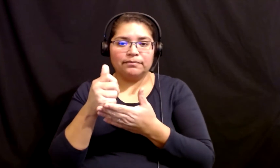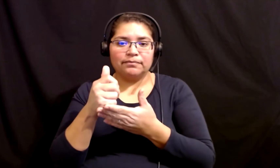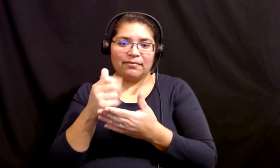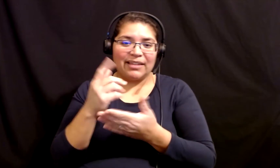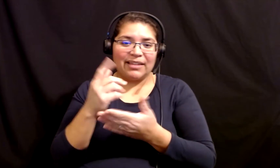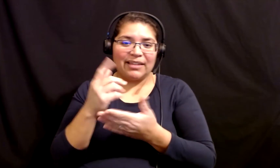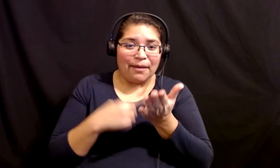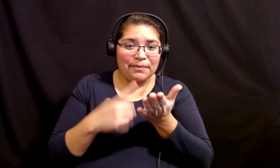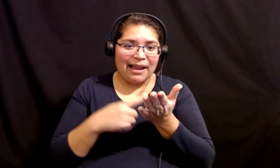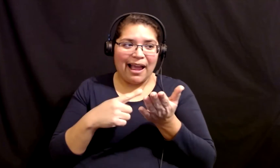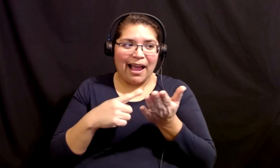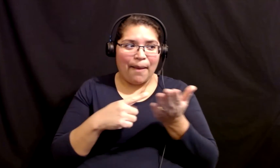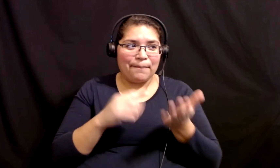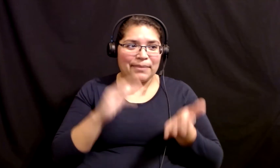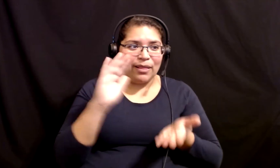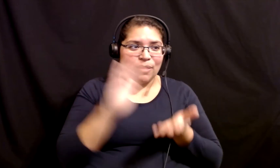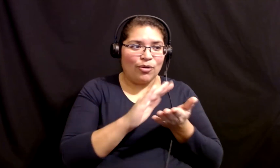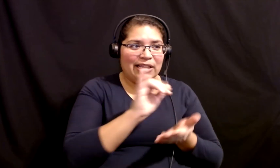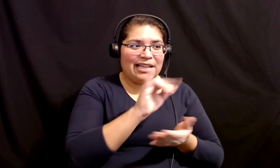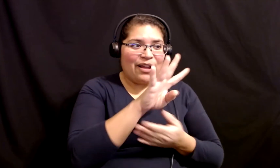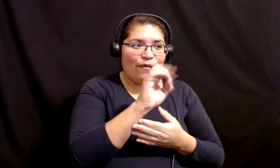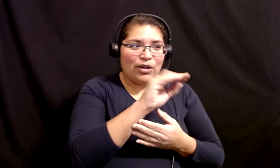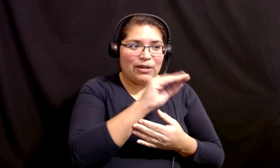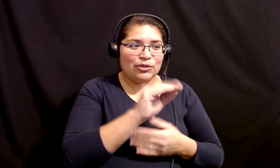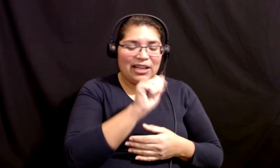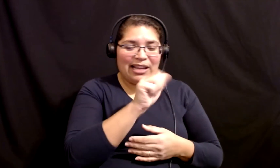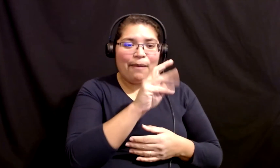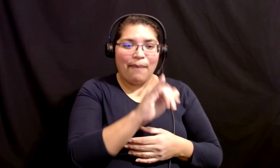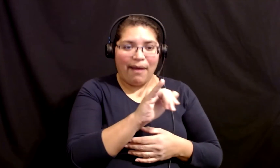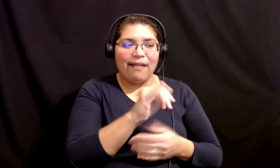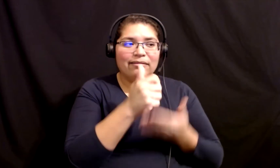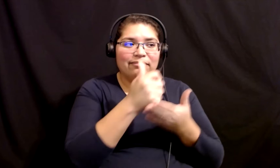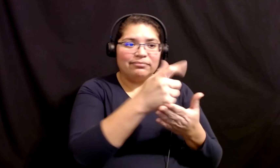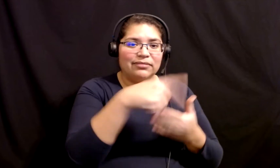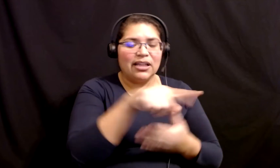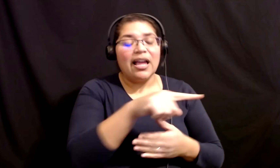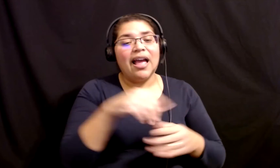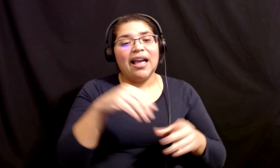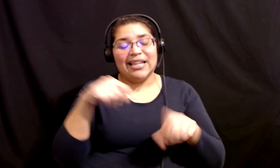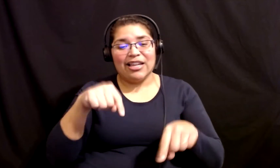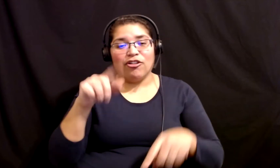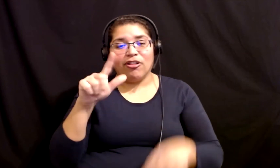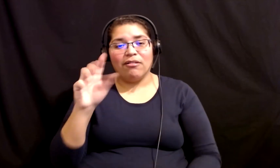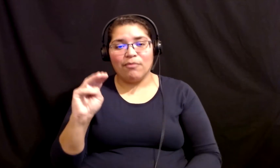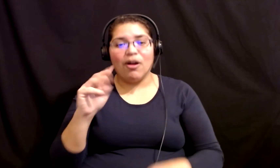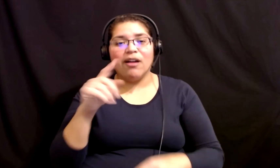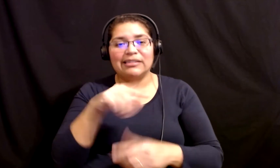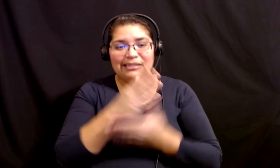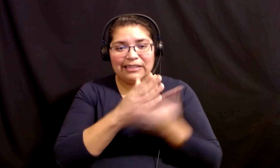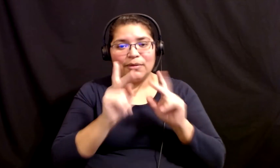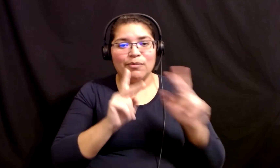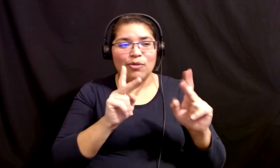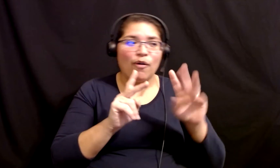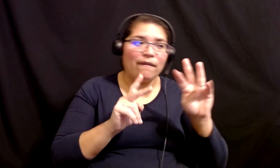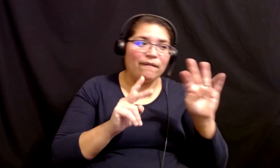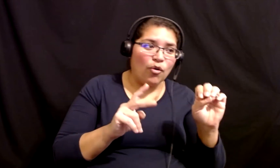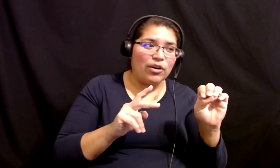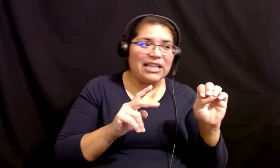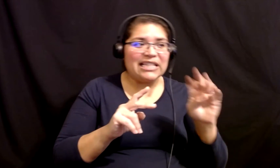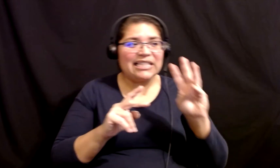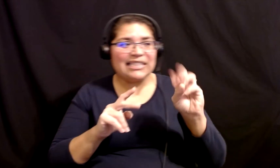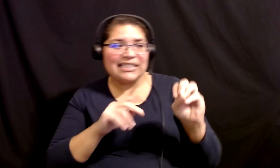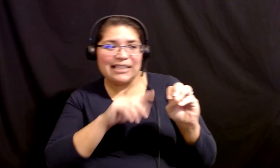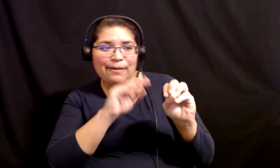sometimes as low as 40% AMI. In some areas. And I know in Longmont, they're serving folks that are between 40 and 60%